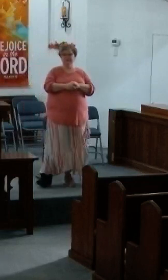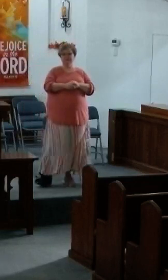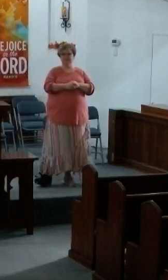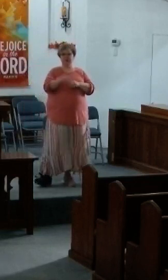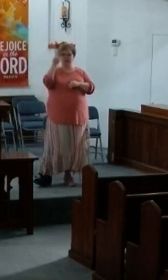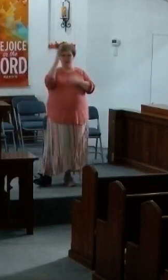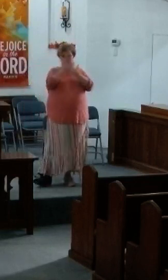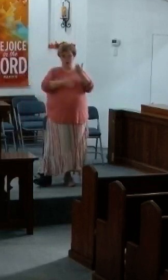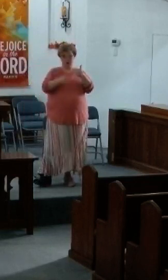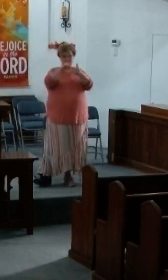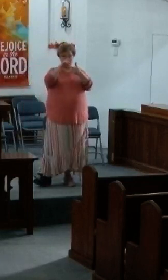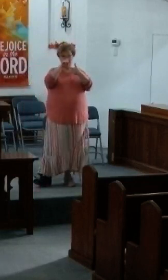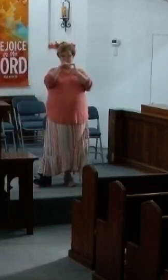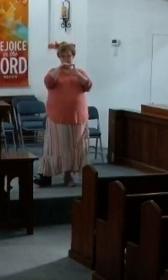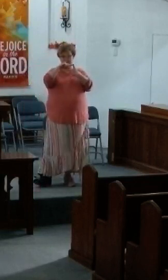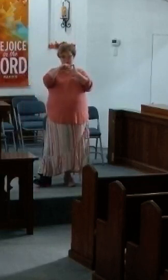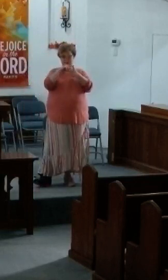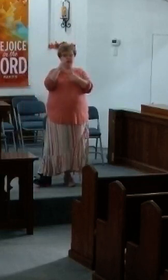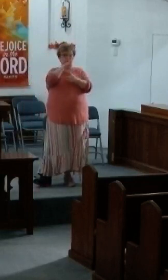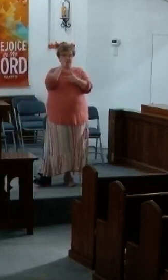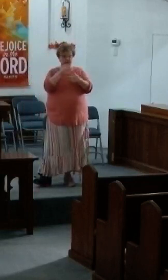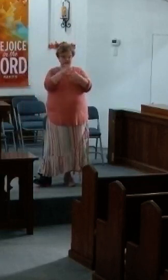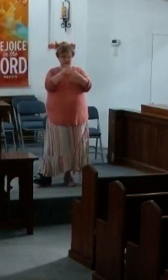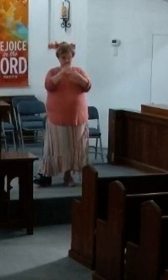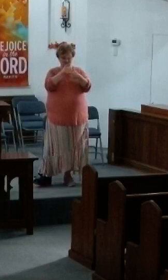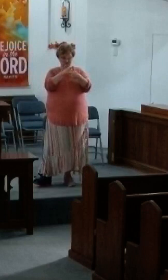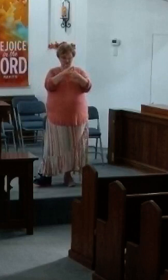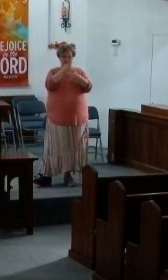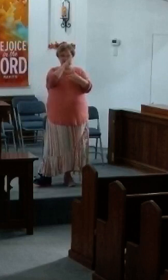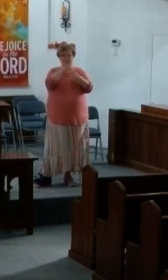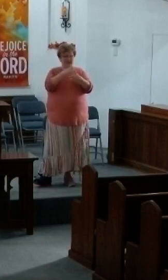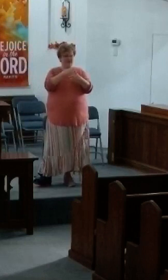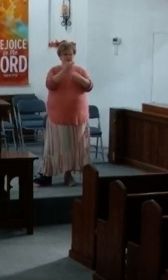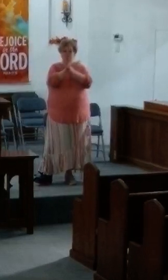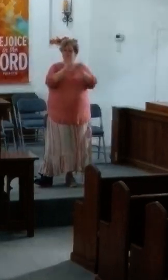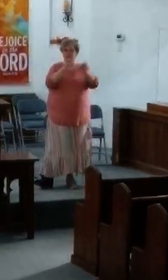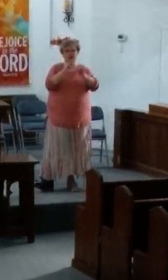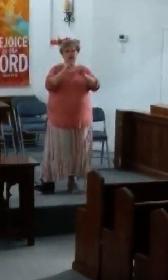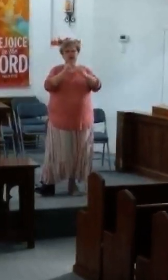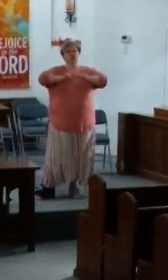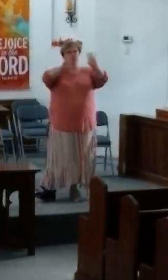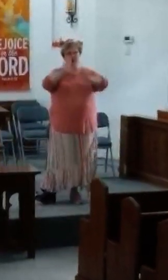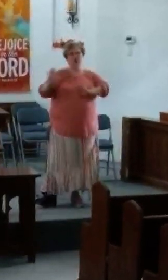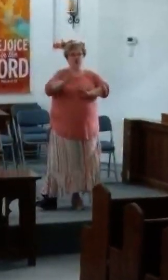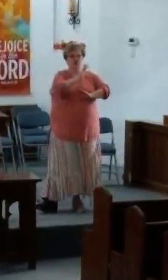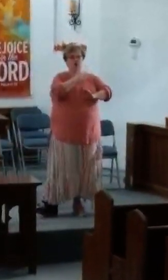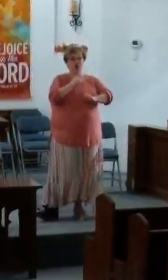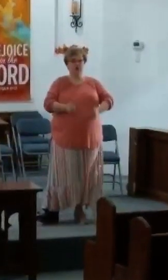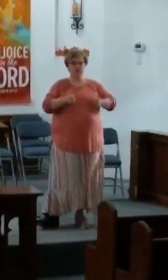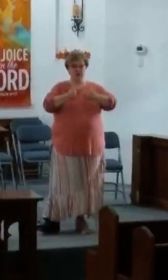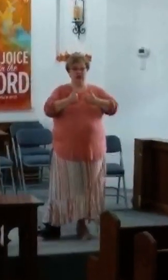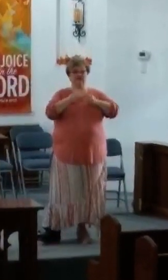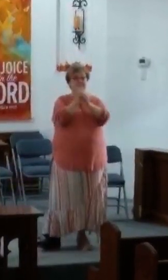Three parts to the invitation. If you've never freely given your heart and life to Jesus Christ and made him Lord of your